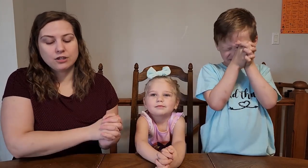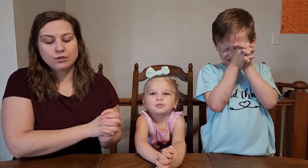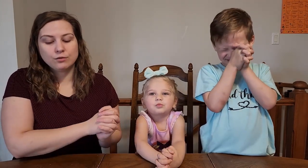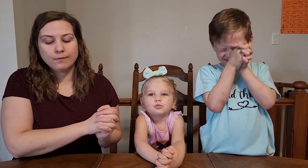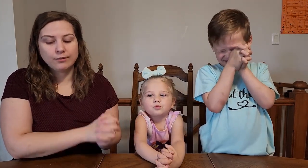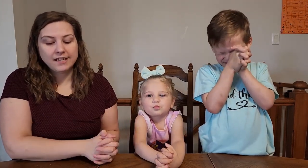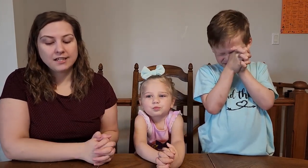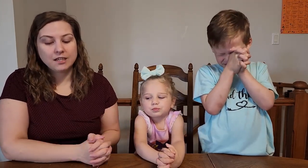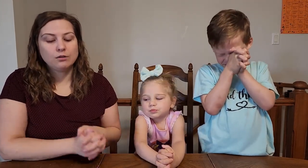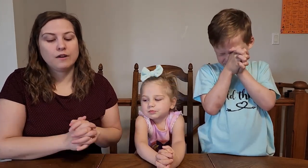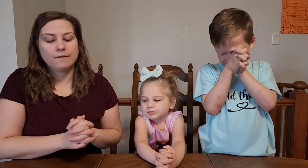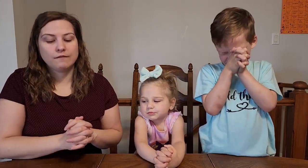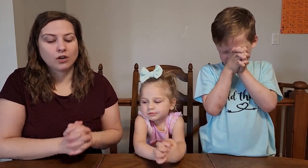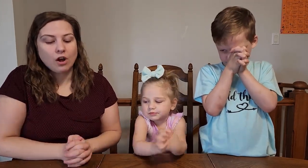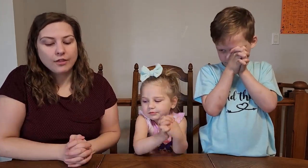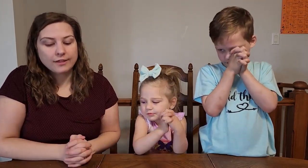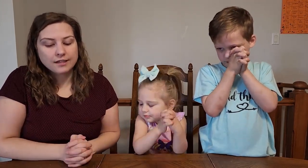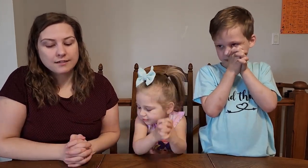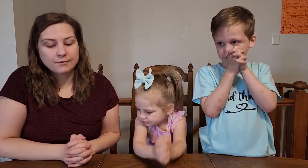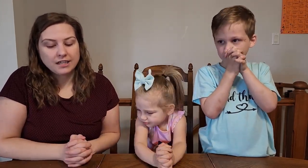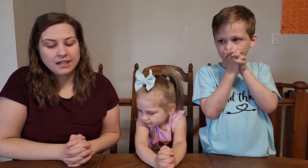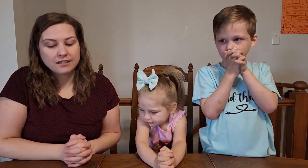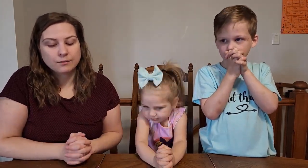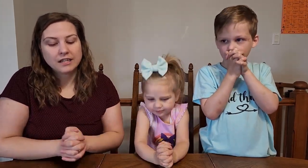to pray to you for all the things that we need so we can